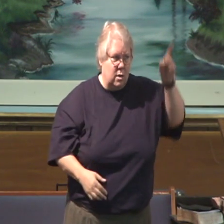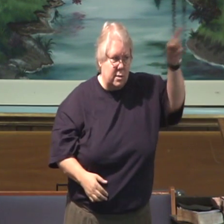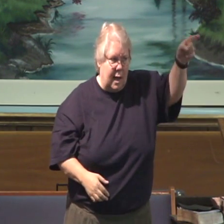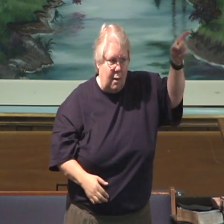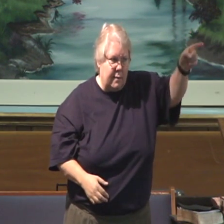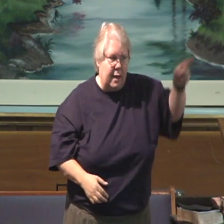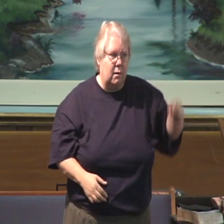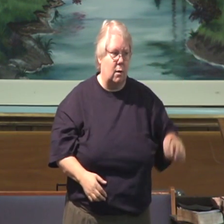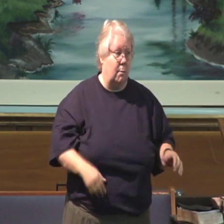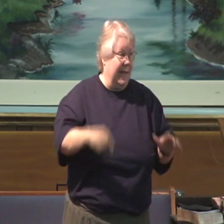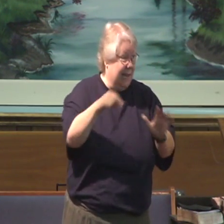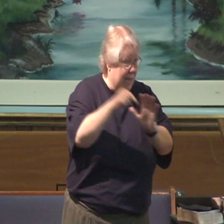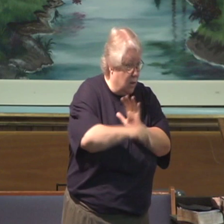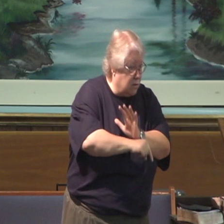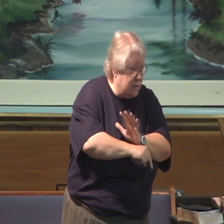Missionaries out there are being killed